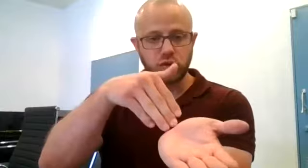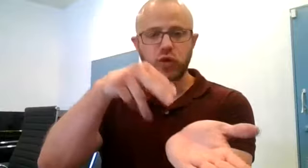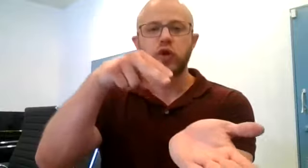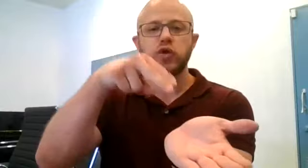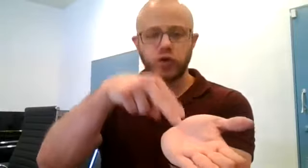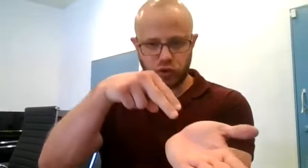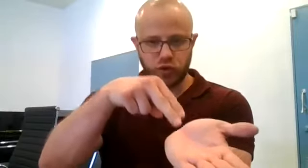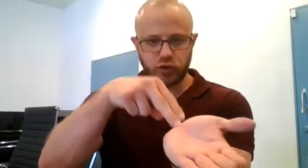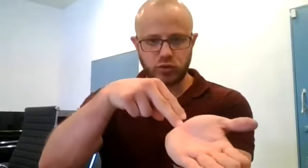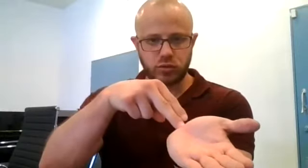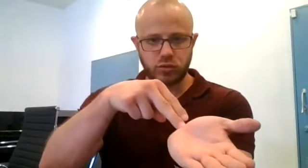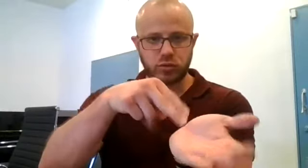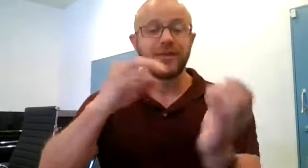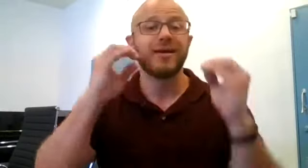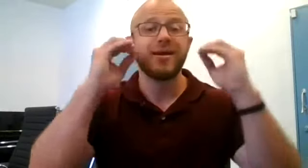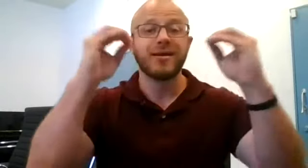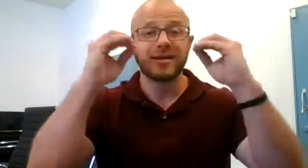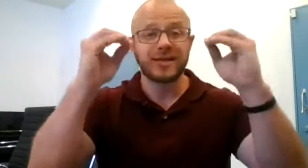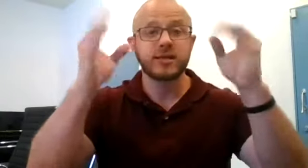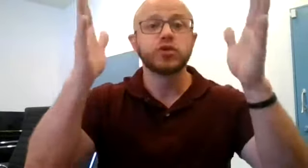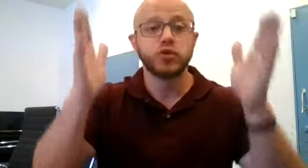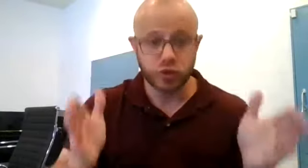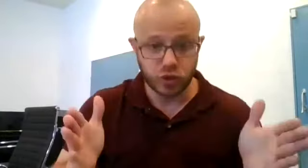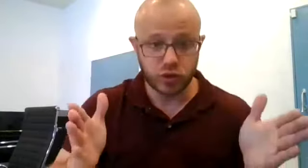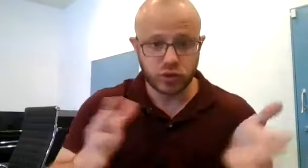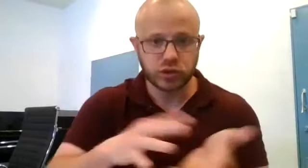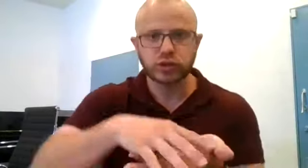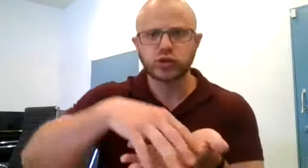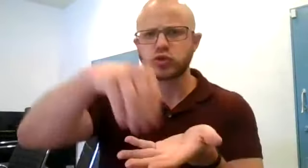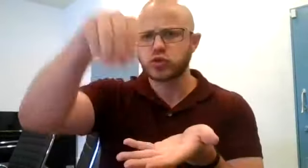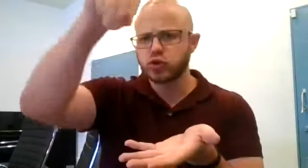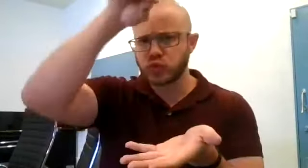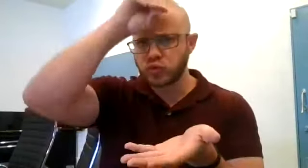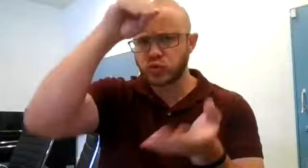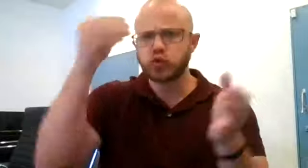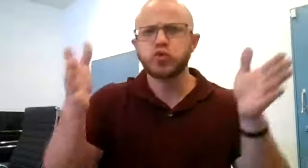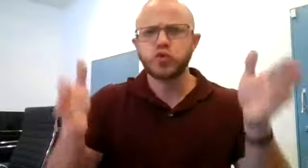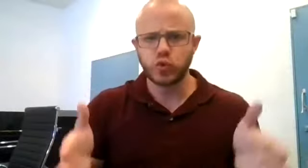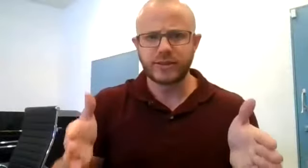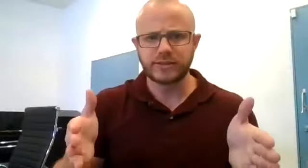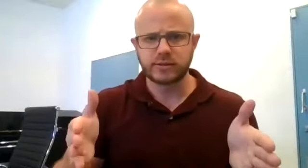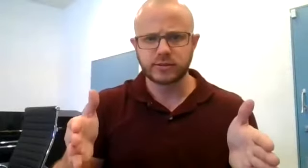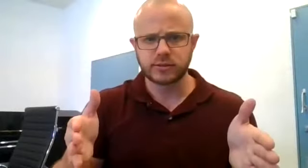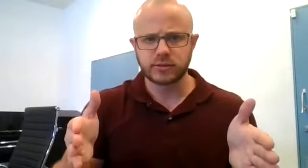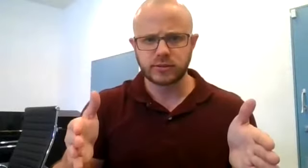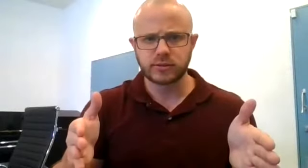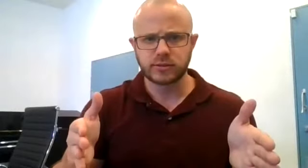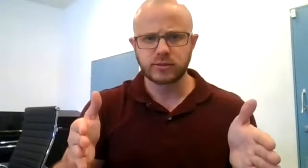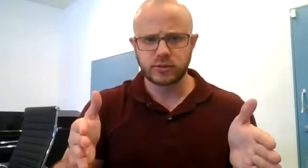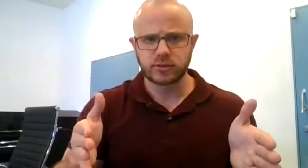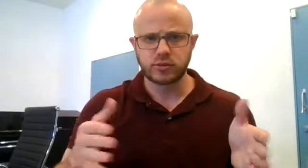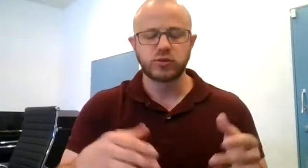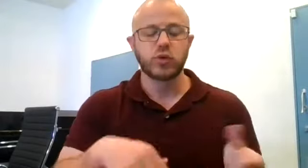doctor, nurse. Remember, we're back to teacher, student.